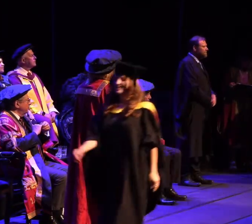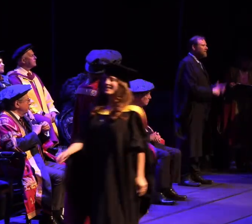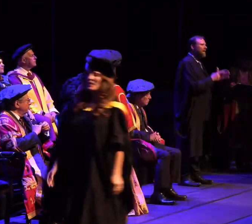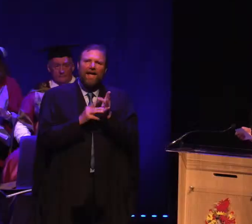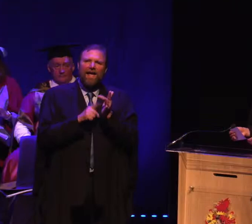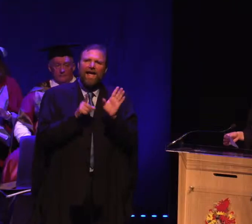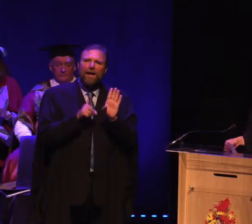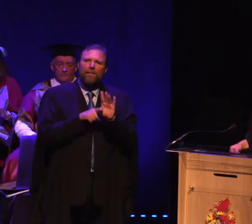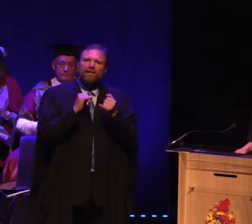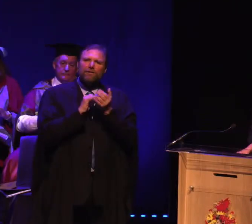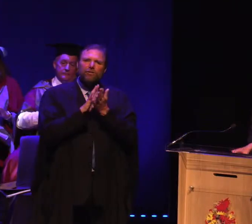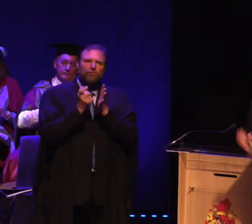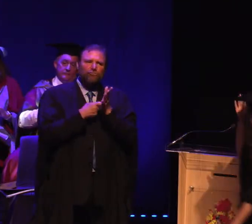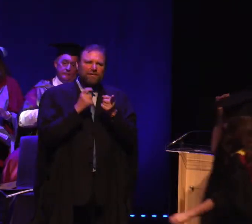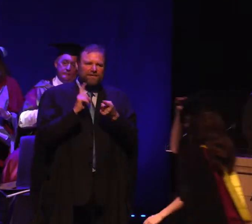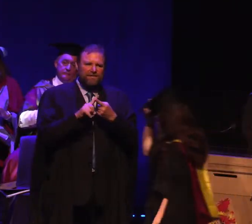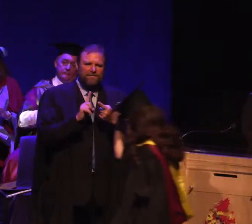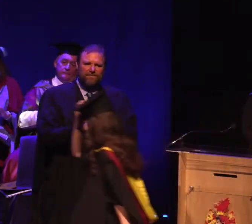Emily Shreve.